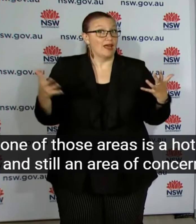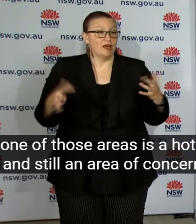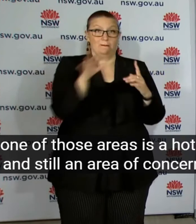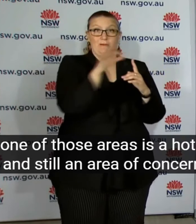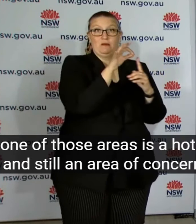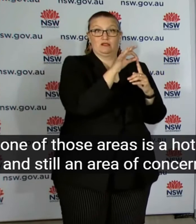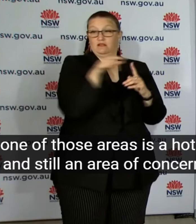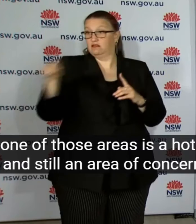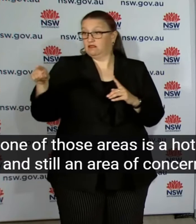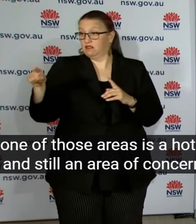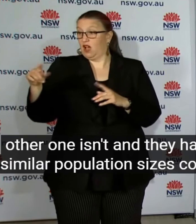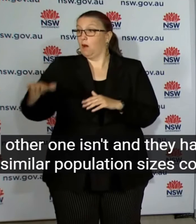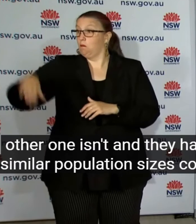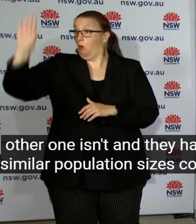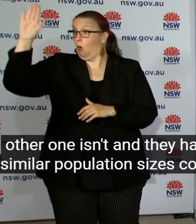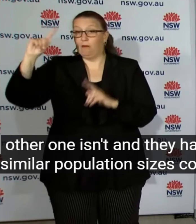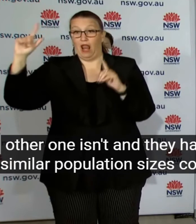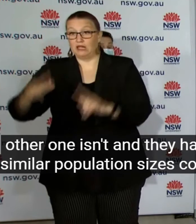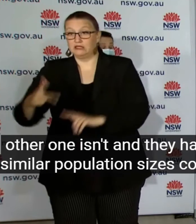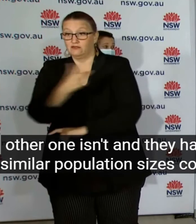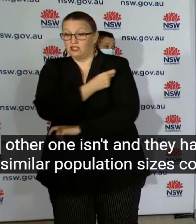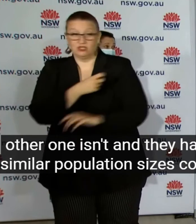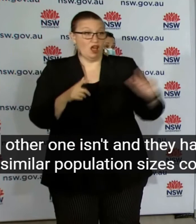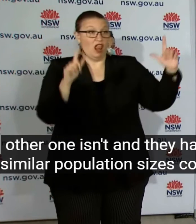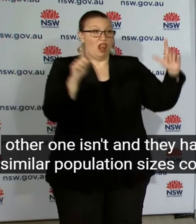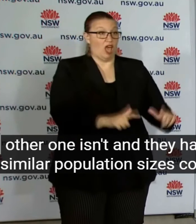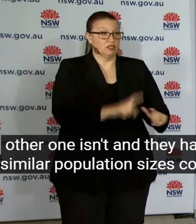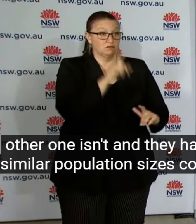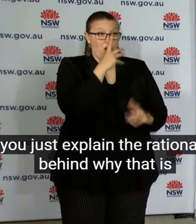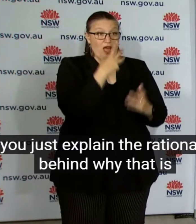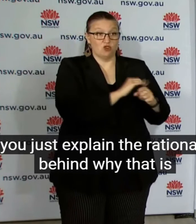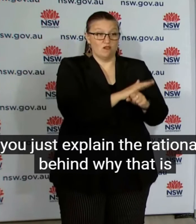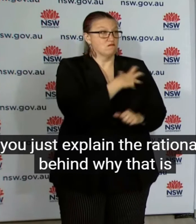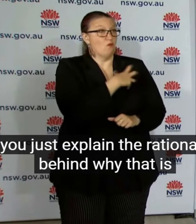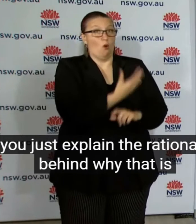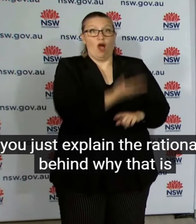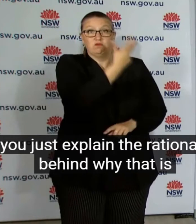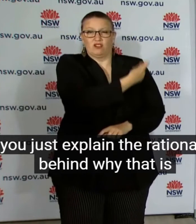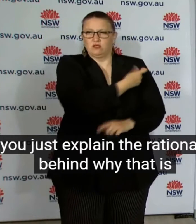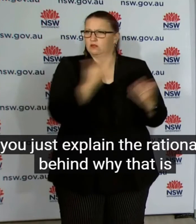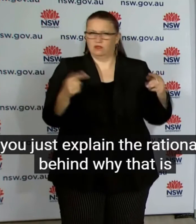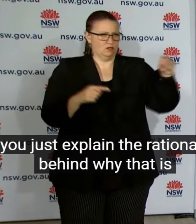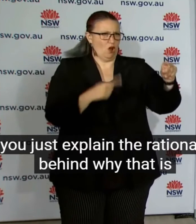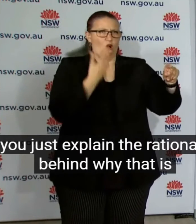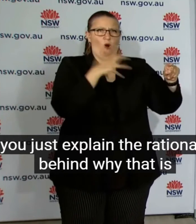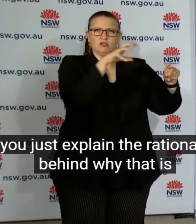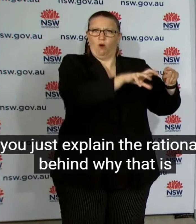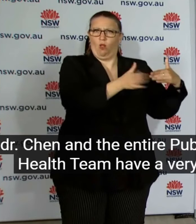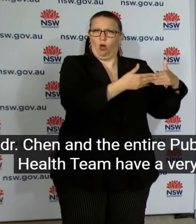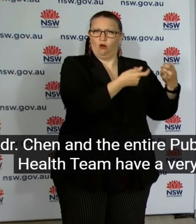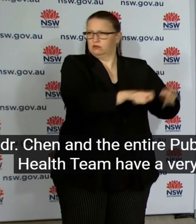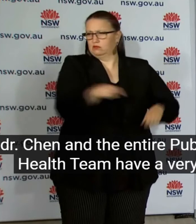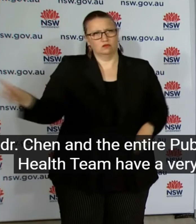just explain the rationale behind why that is? Look, Dr. Chan and the entire public health team have a very difficult task of looking at each of these